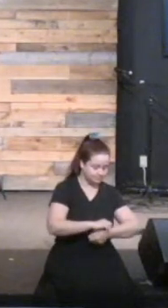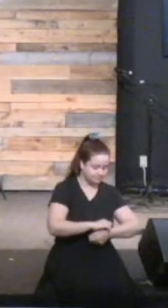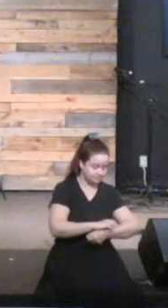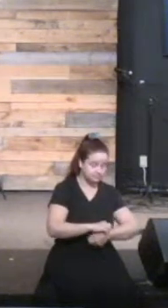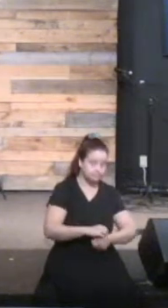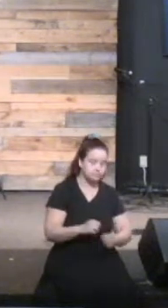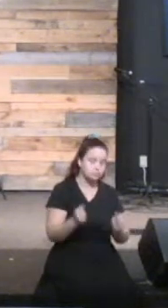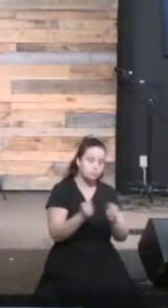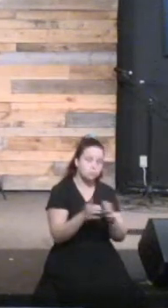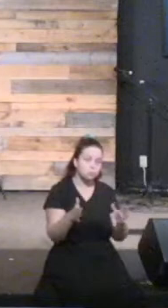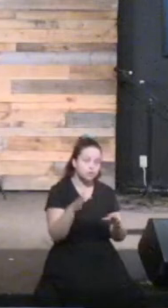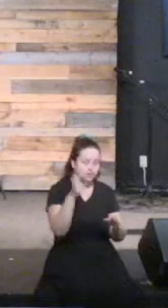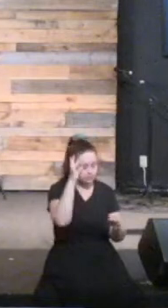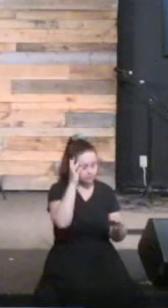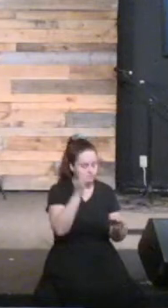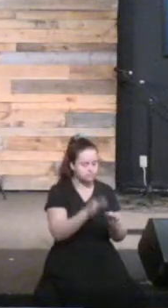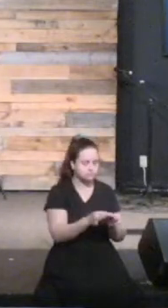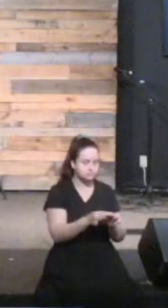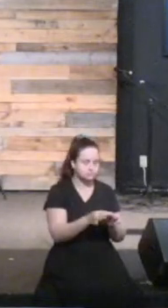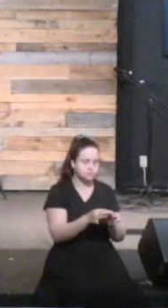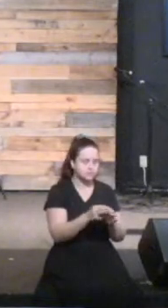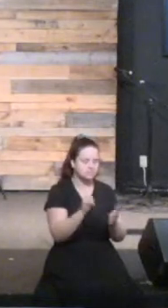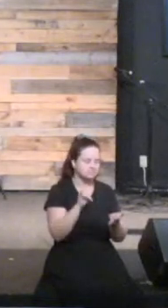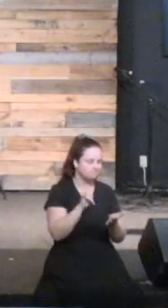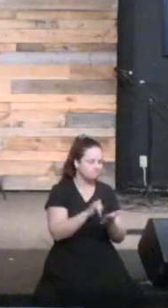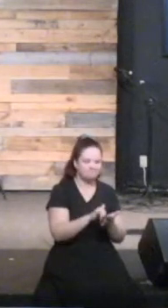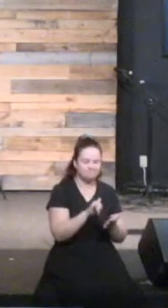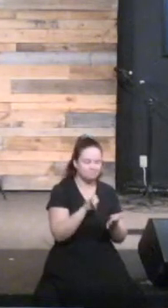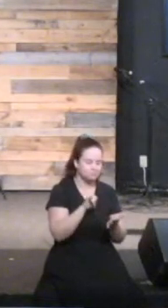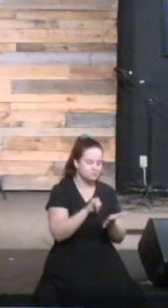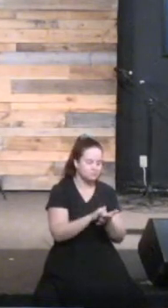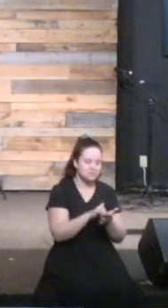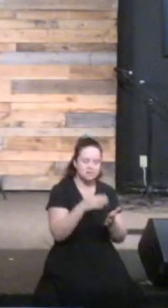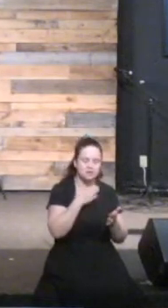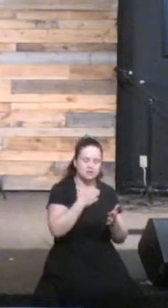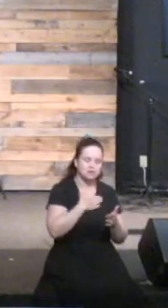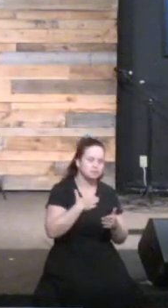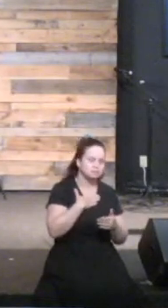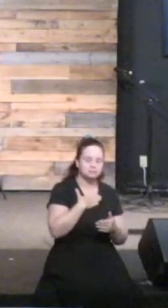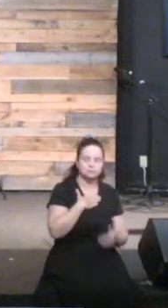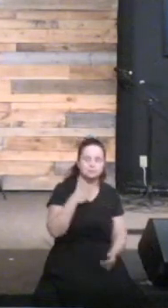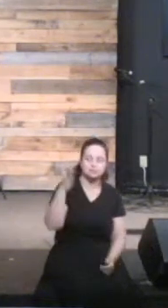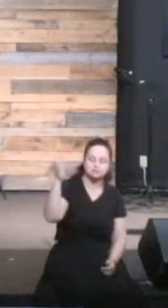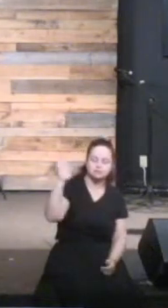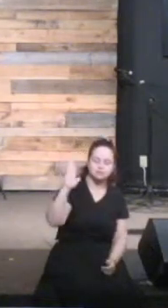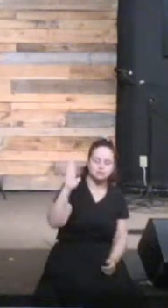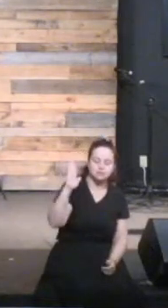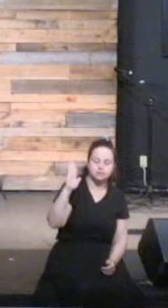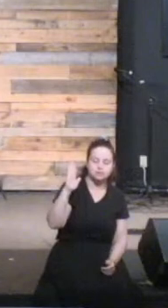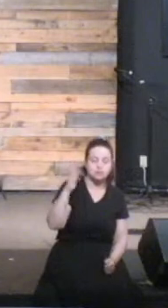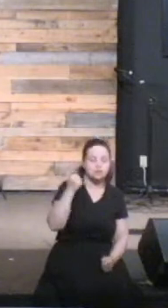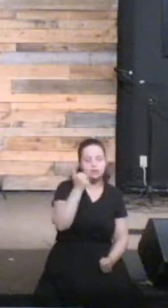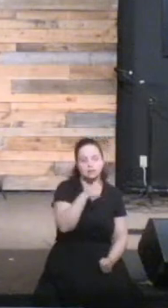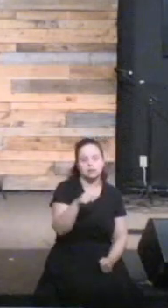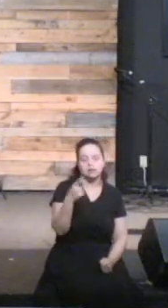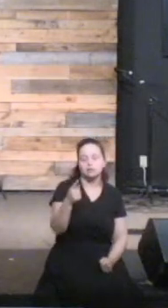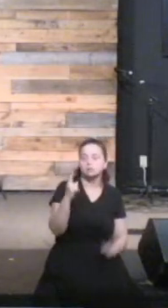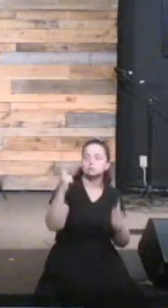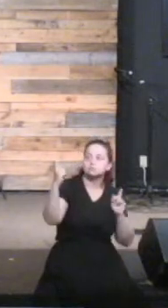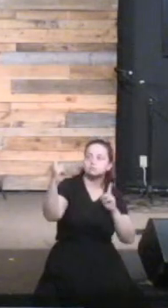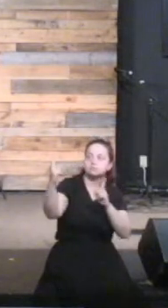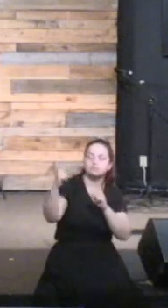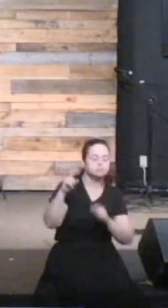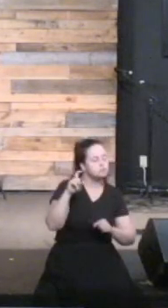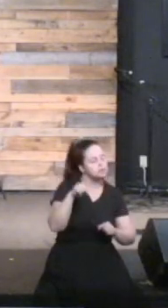for without faith it is impossible to please God because anyone who comes to him must